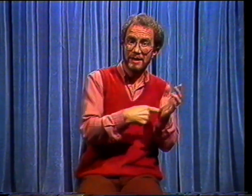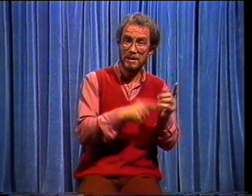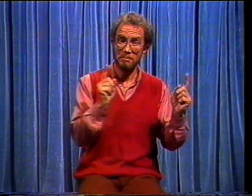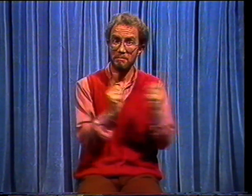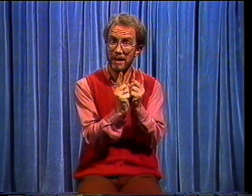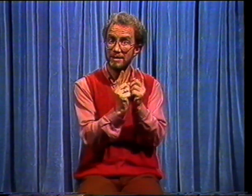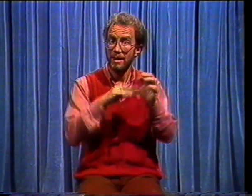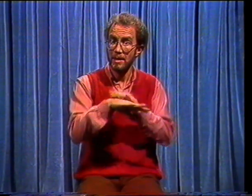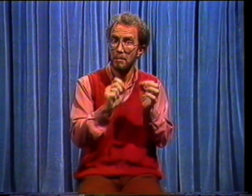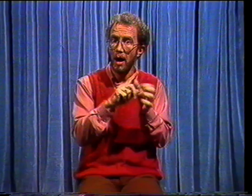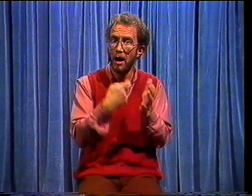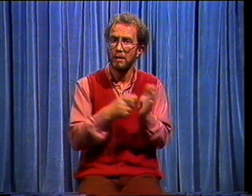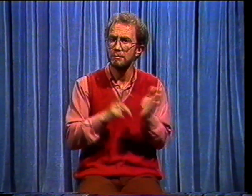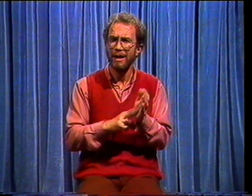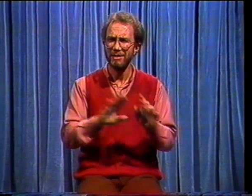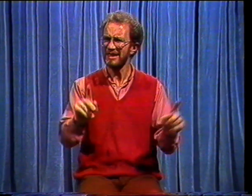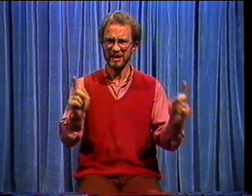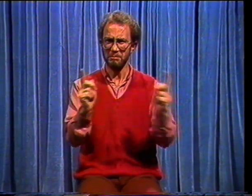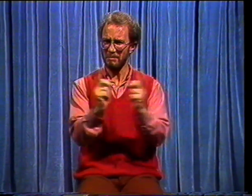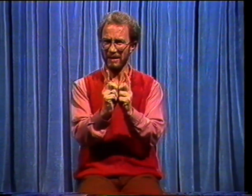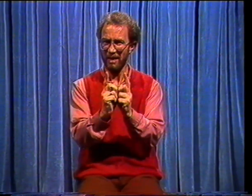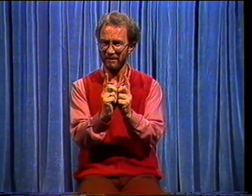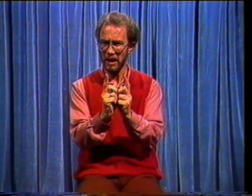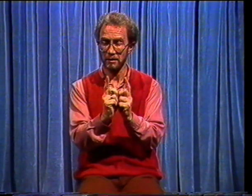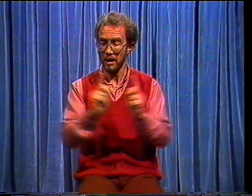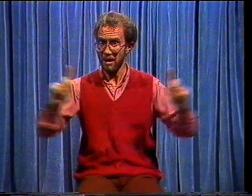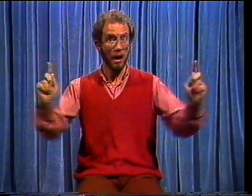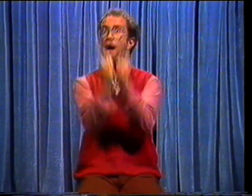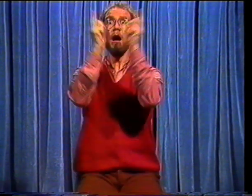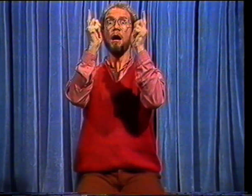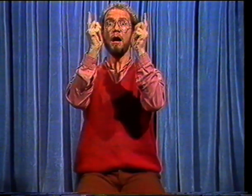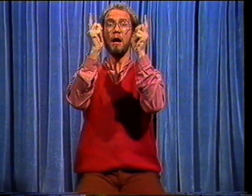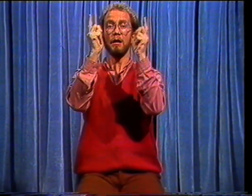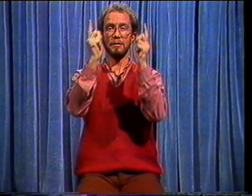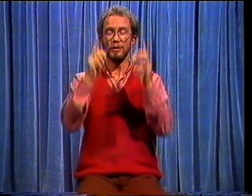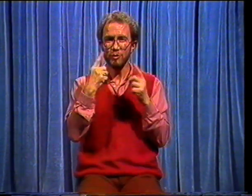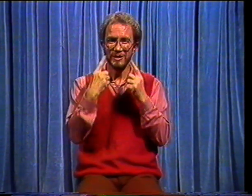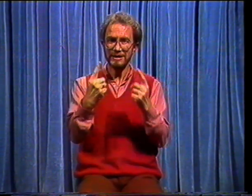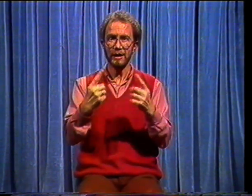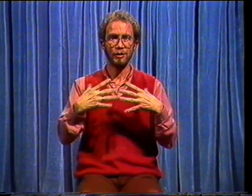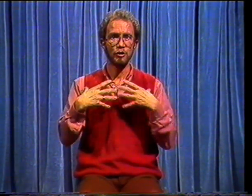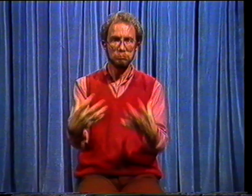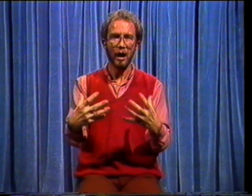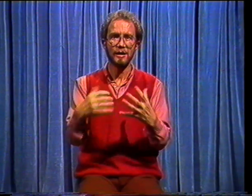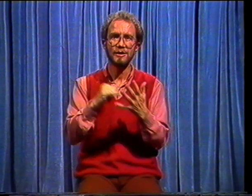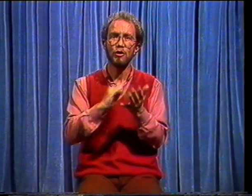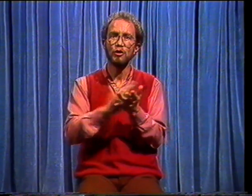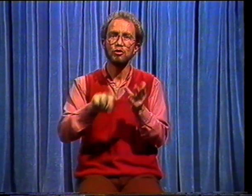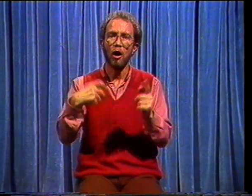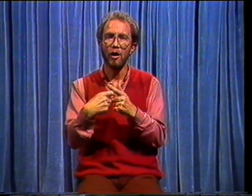the rat and the man met in the barn, they didn't meet like this, they clashed. And you can see the surprise